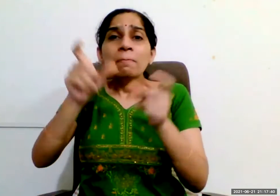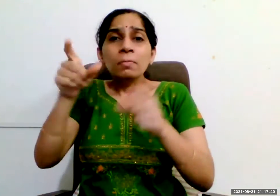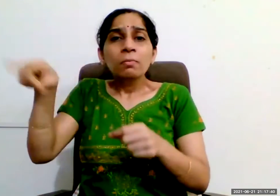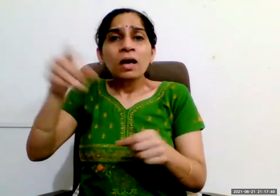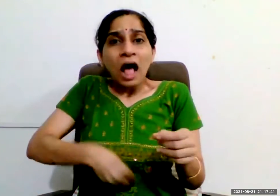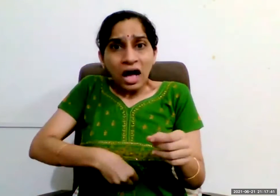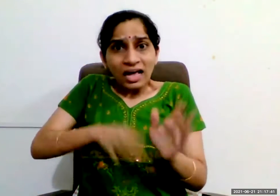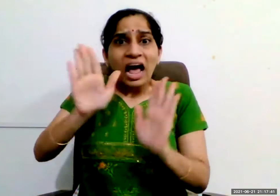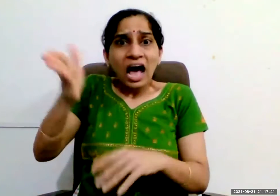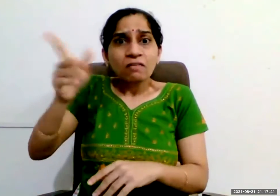food.